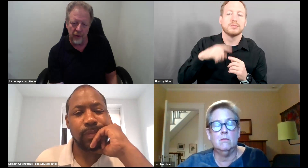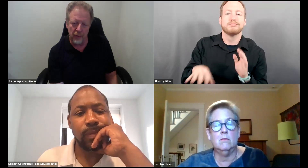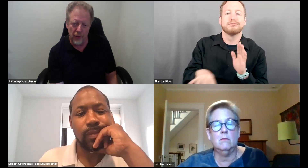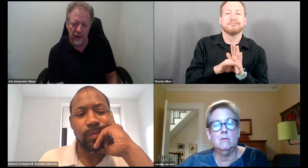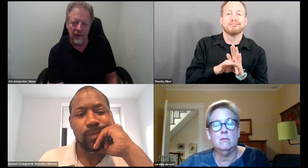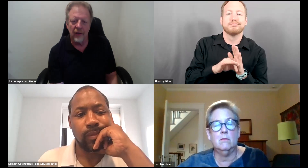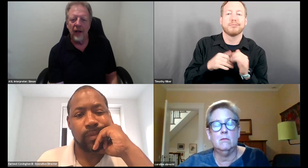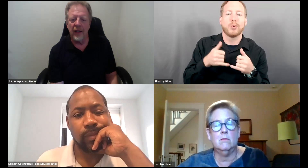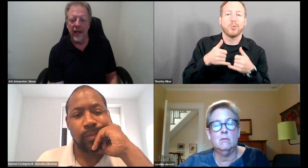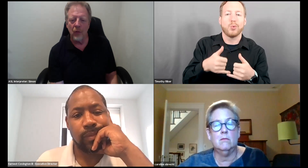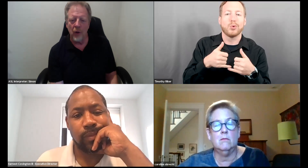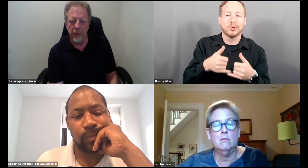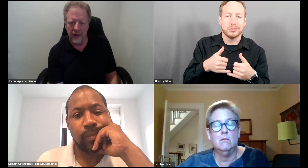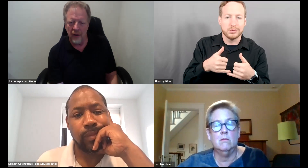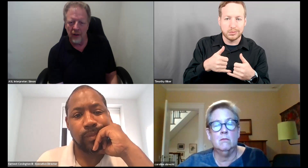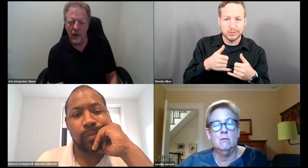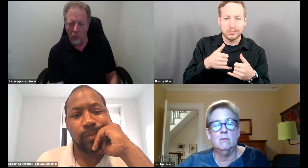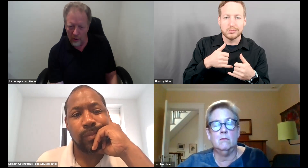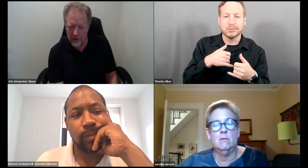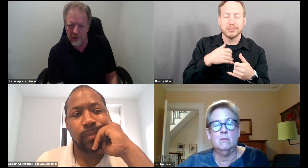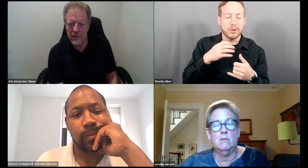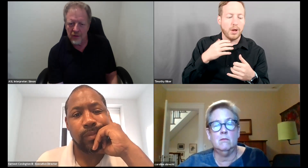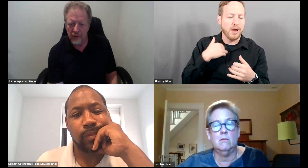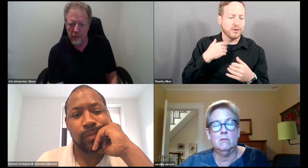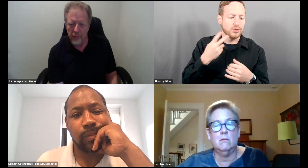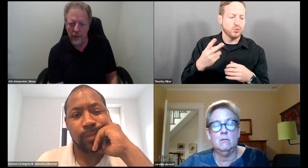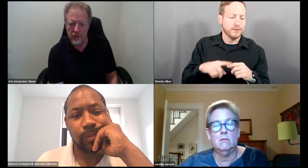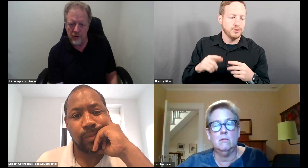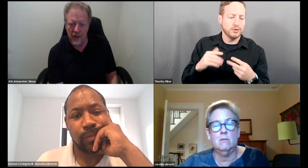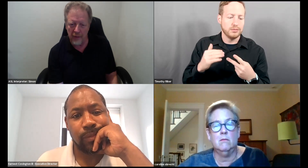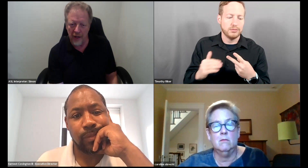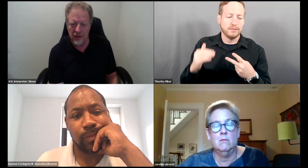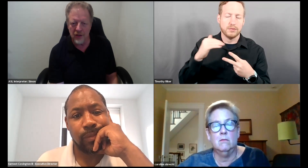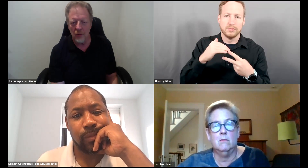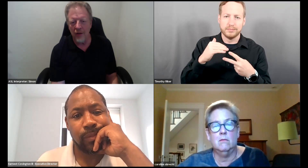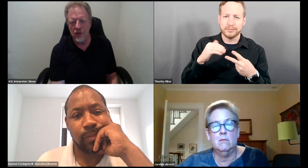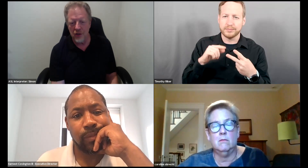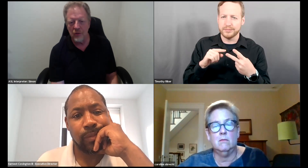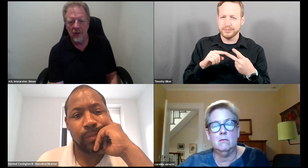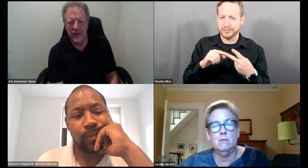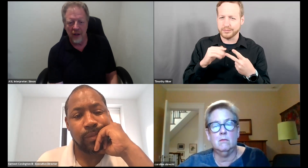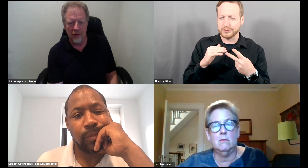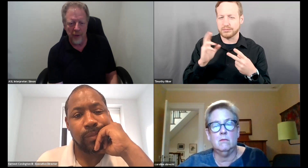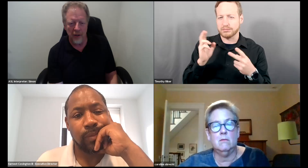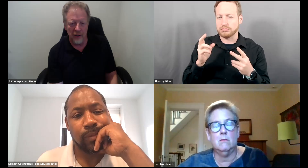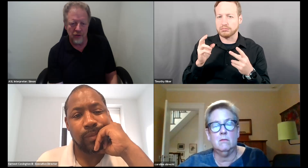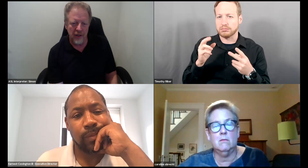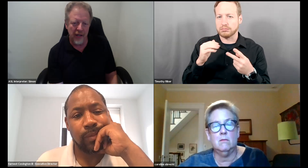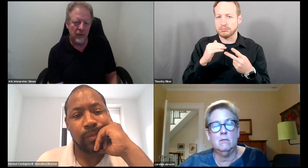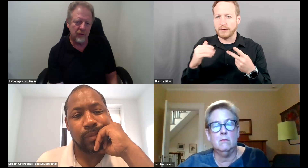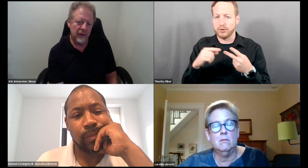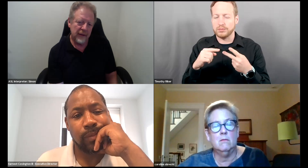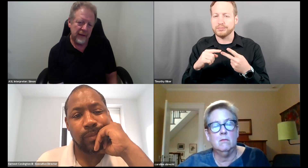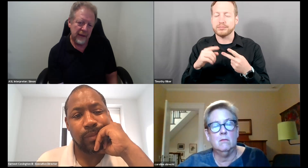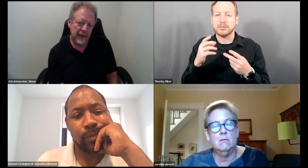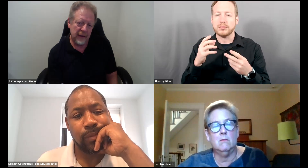people in the community, and then we pick the awards from the proposals and nominations. So we have two that are up on our list right